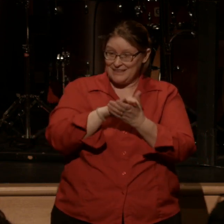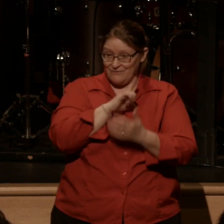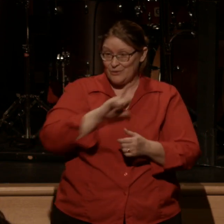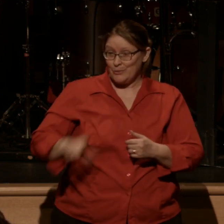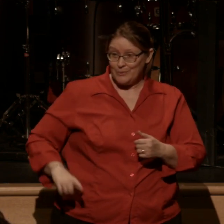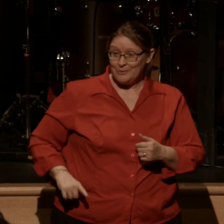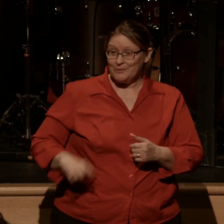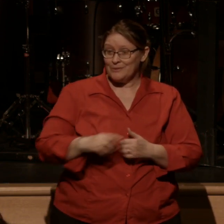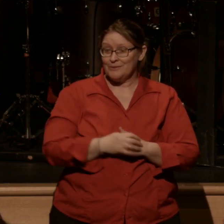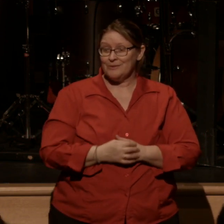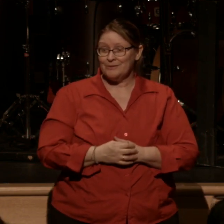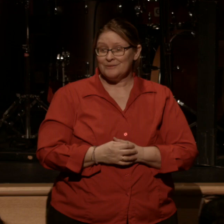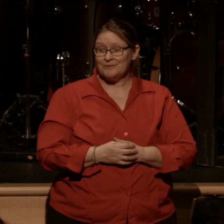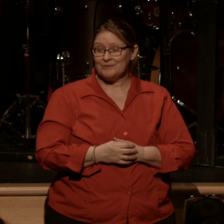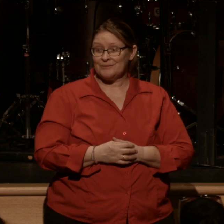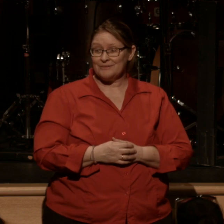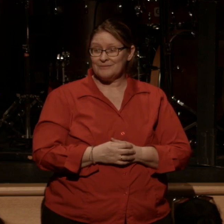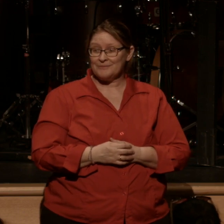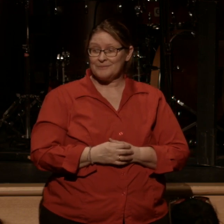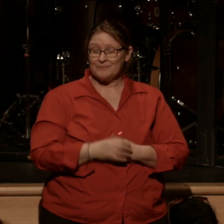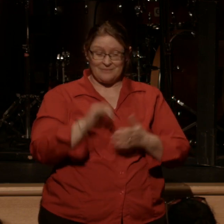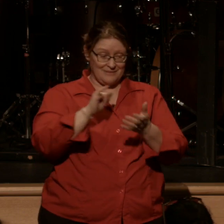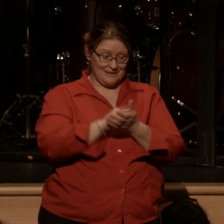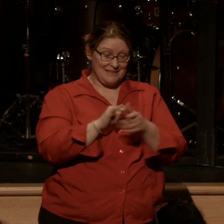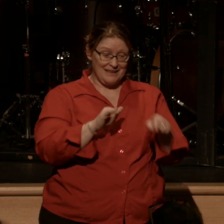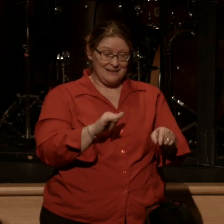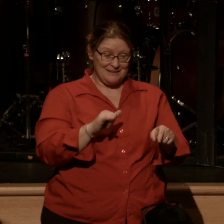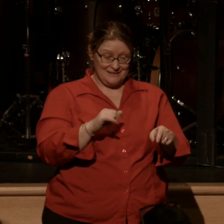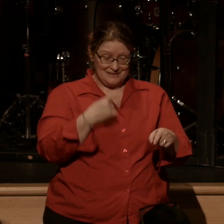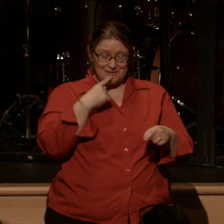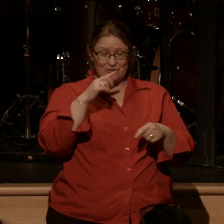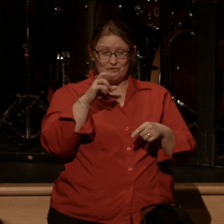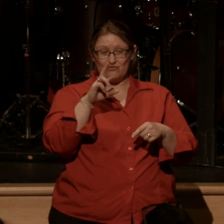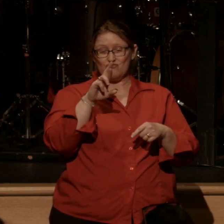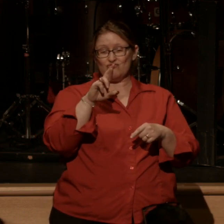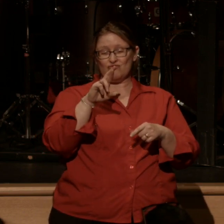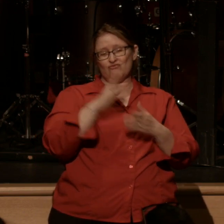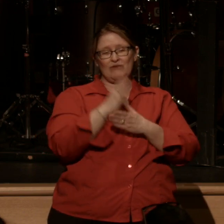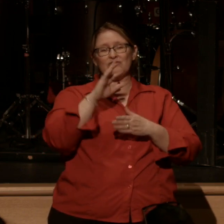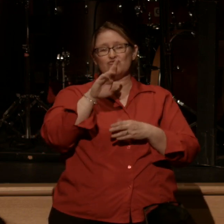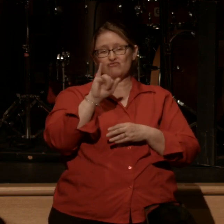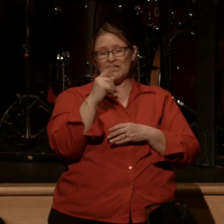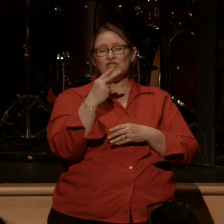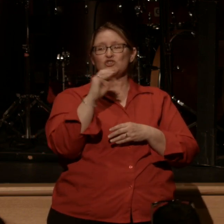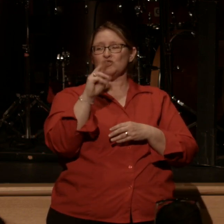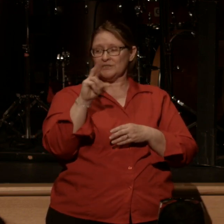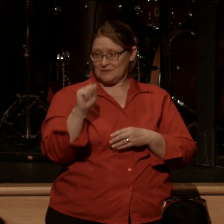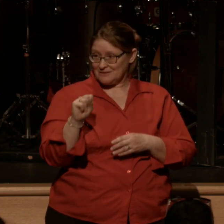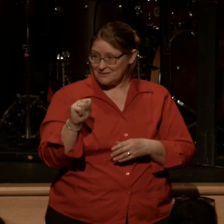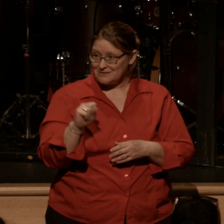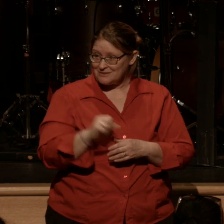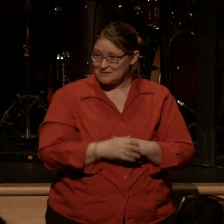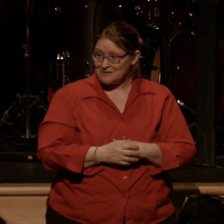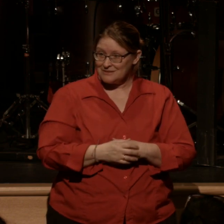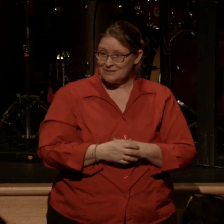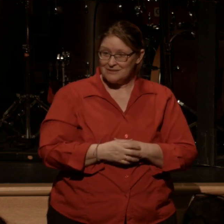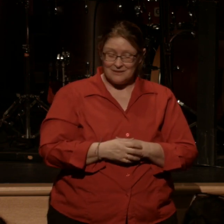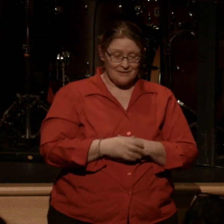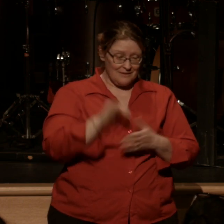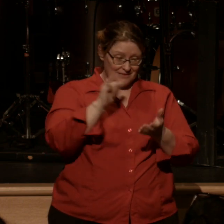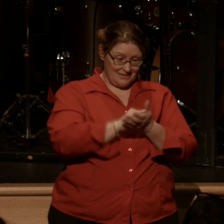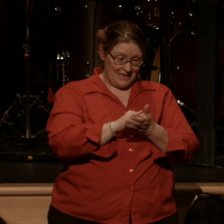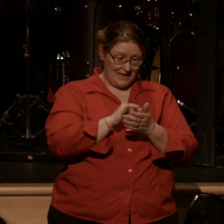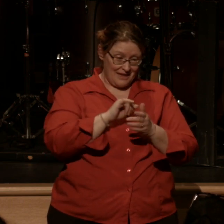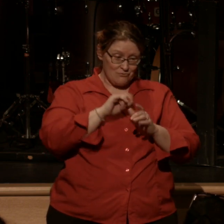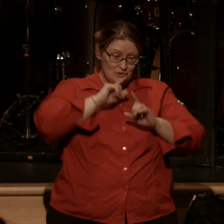Lord. And it was counted to him as righteousness. You know, so significant was this